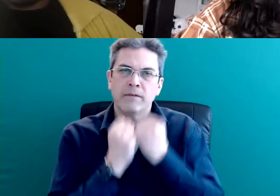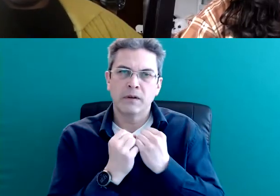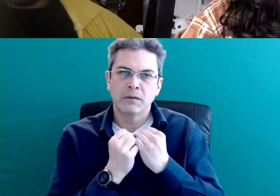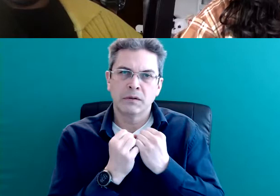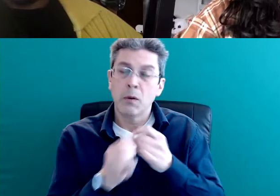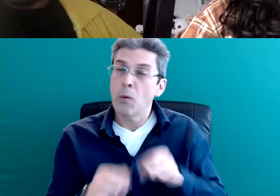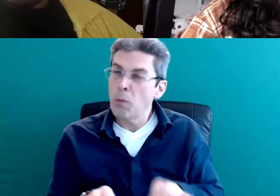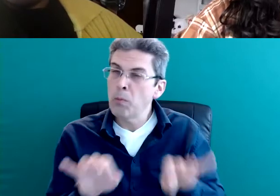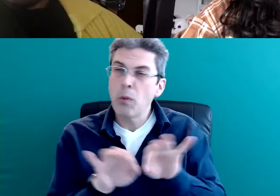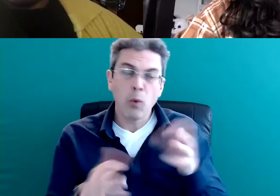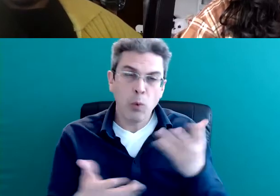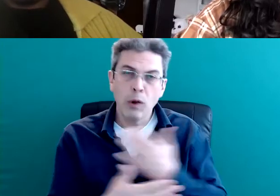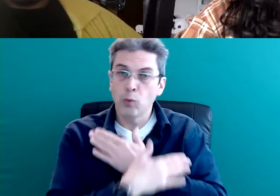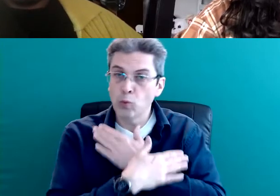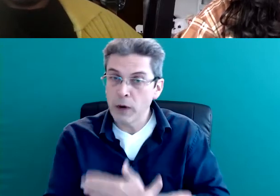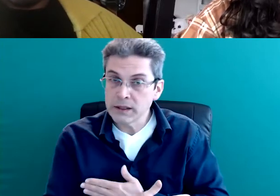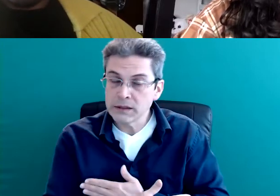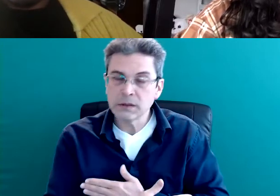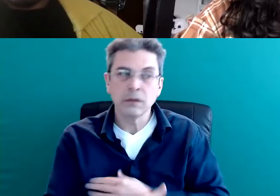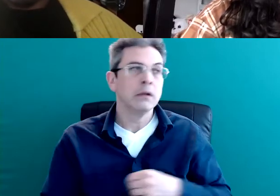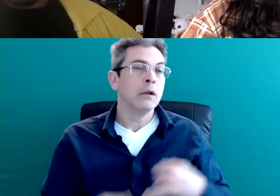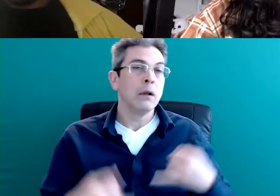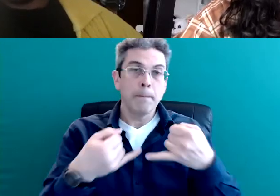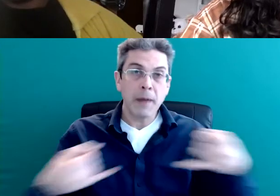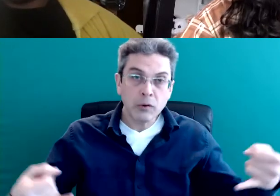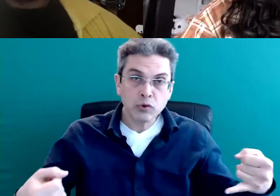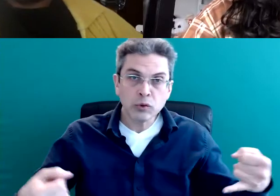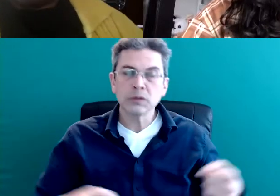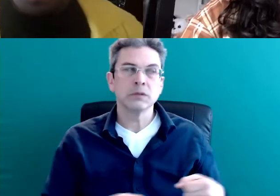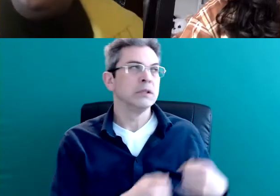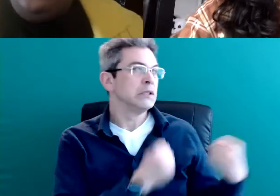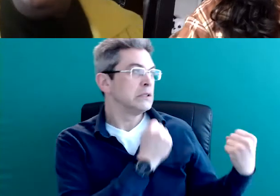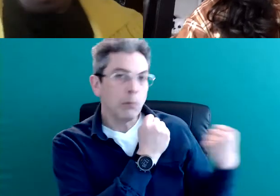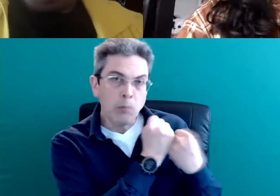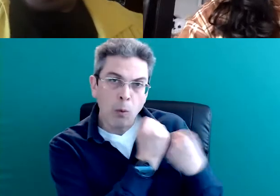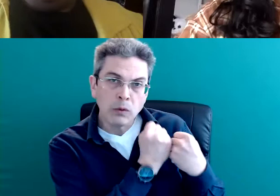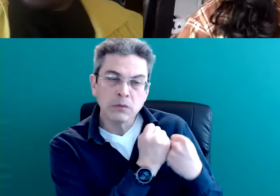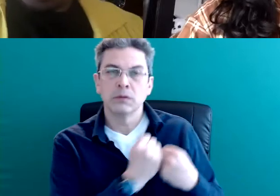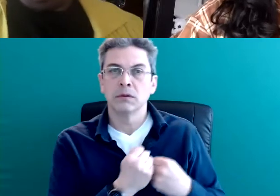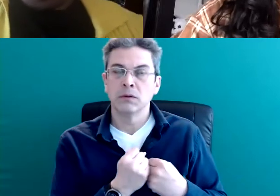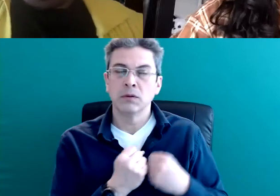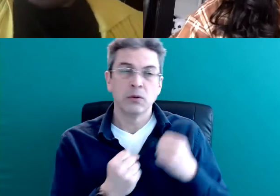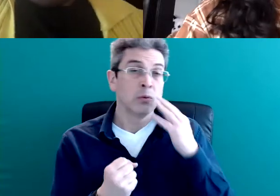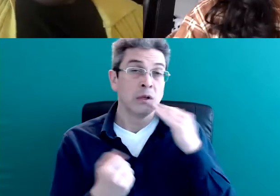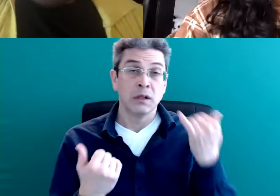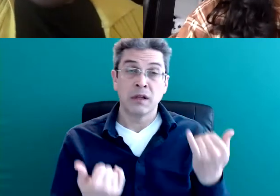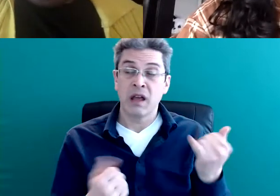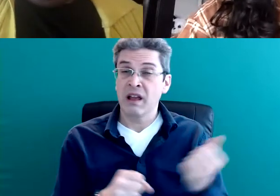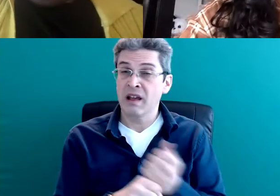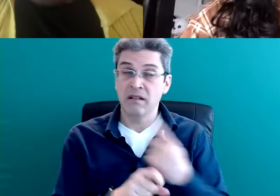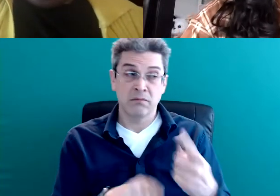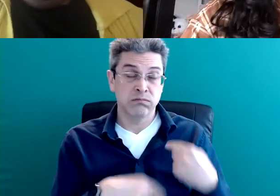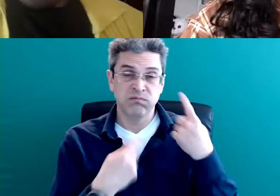and you need boundaries and you need people to support you, because everything has just dropped for